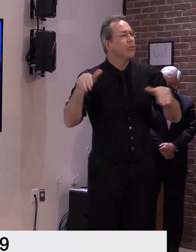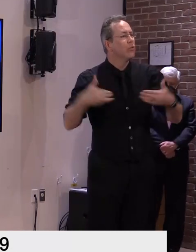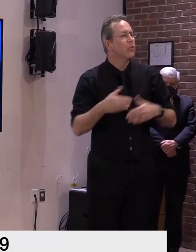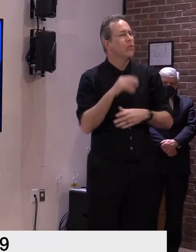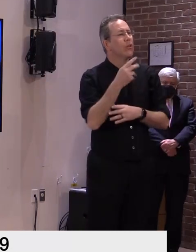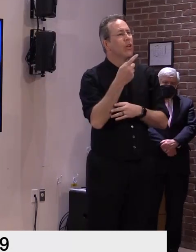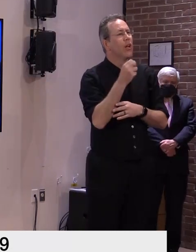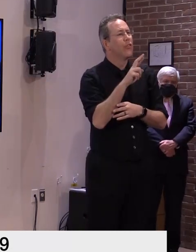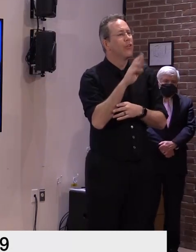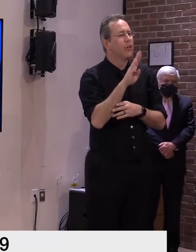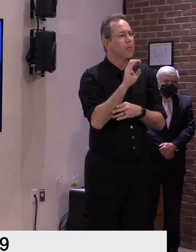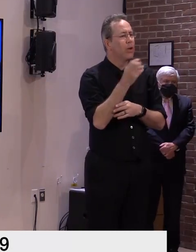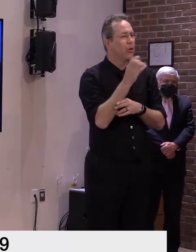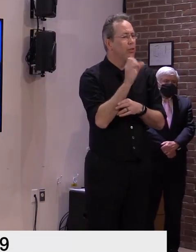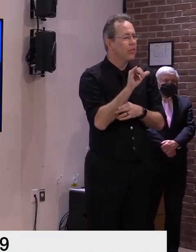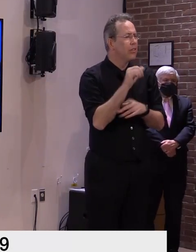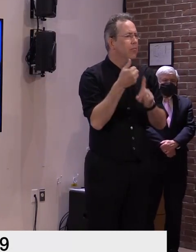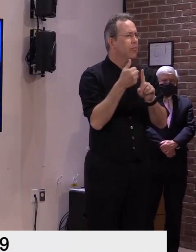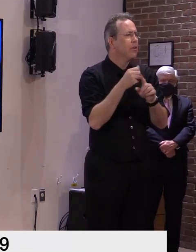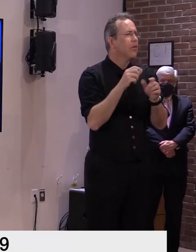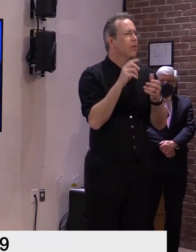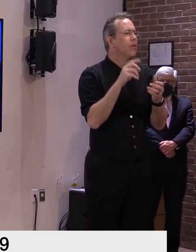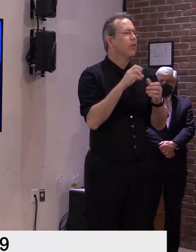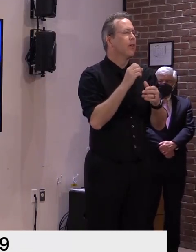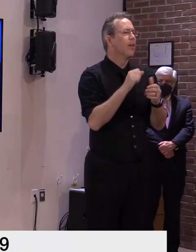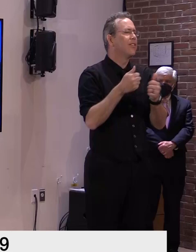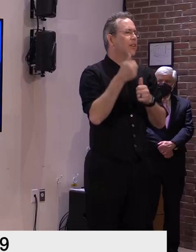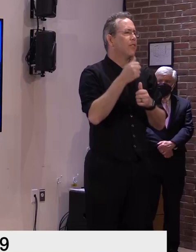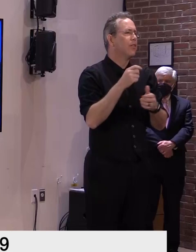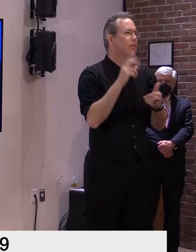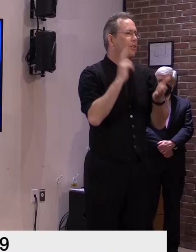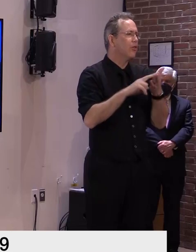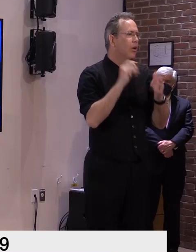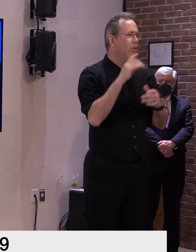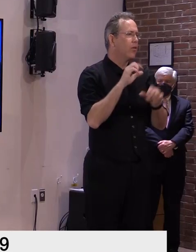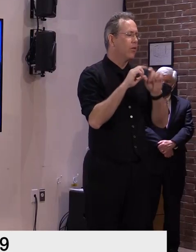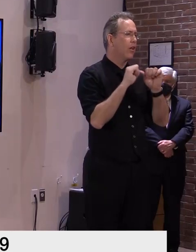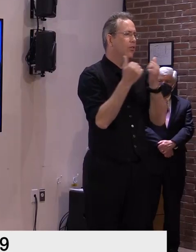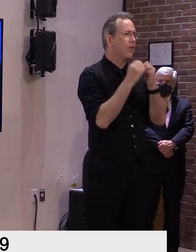Education, to go over more details of this tremendous opportunity.